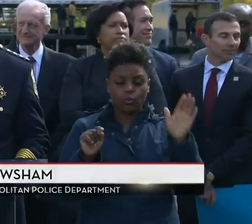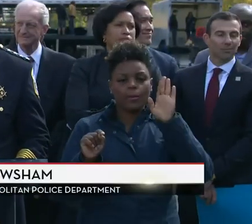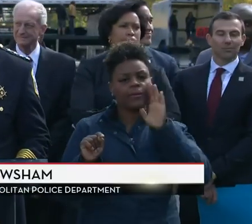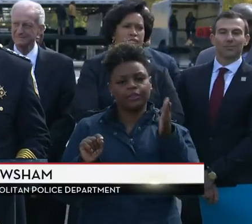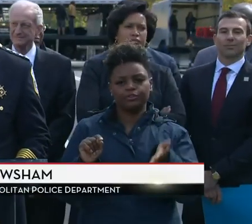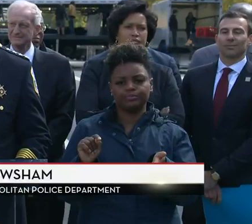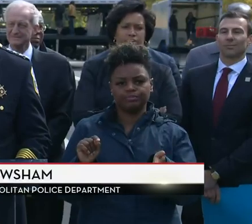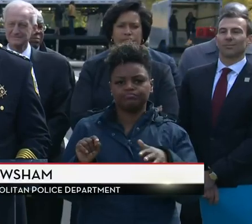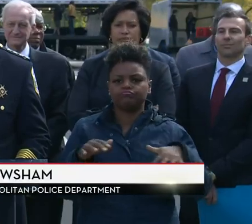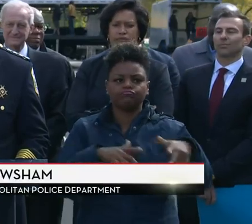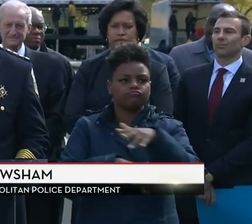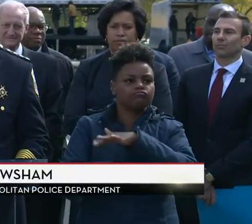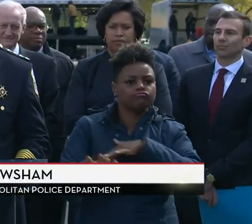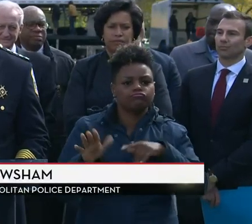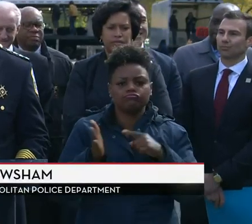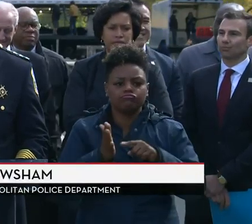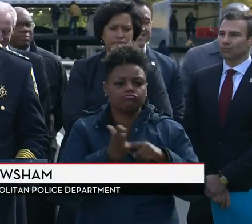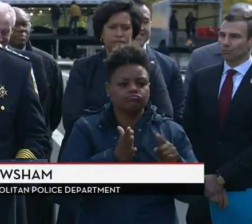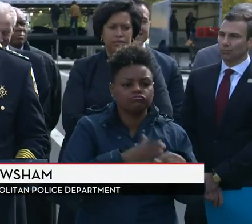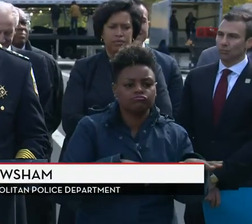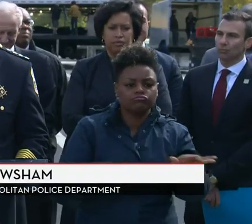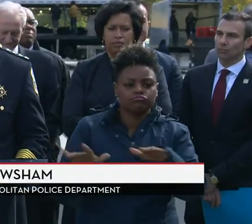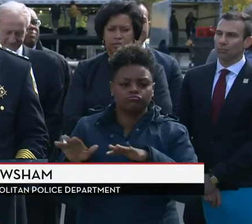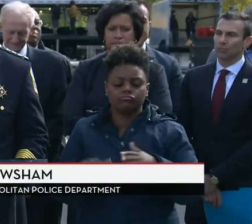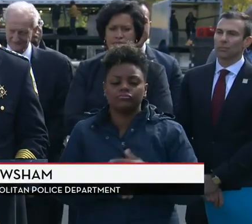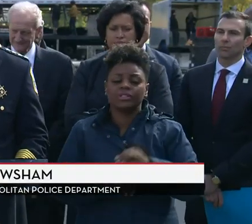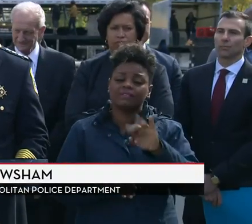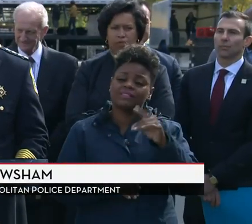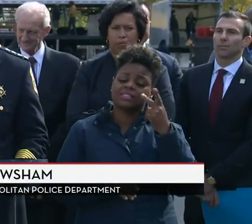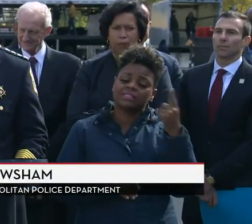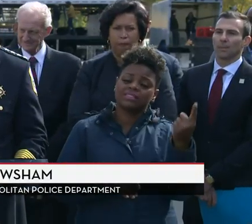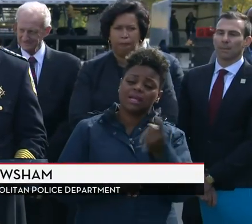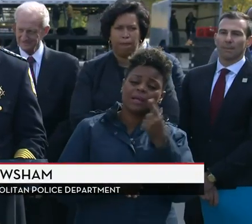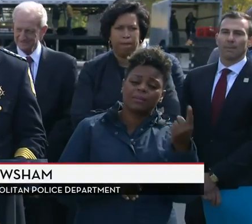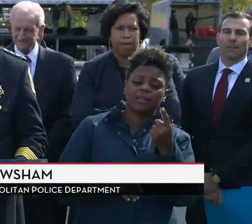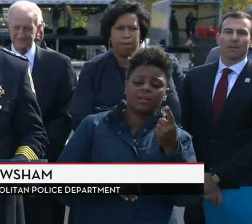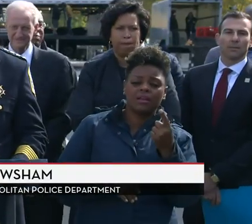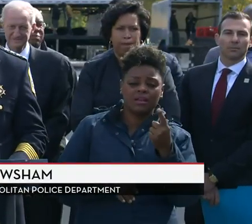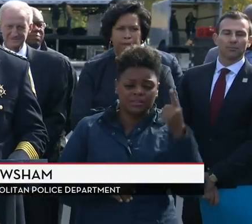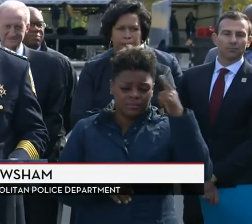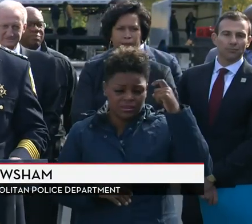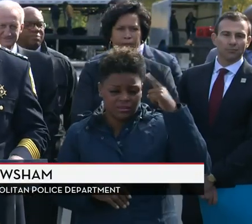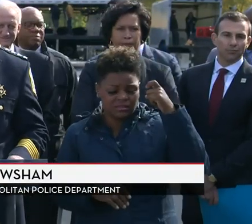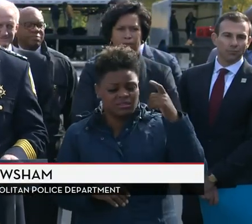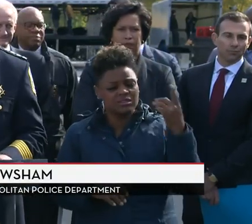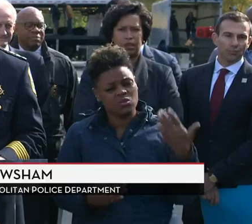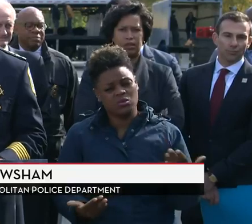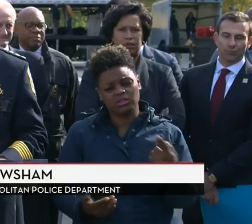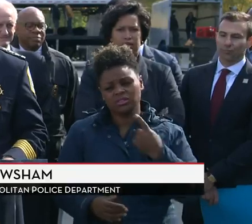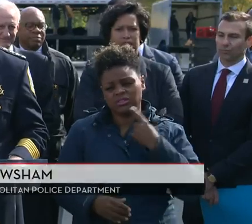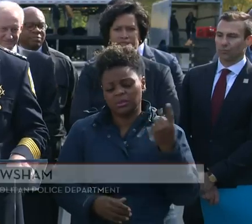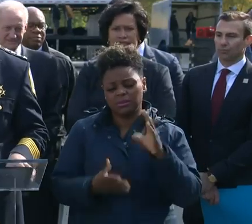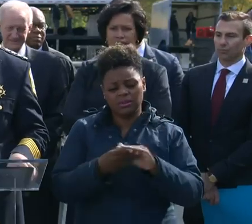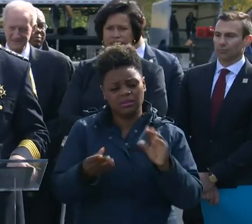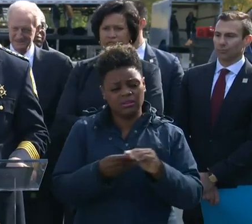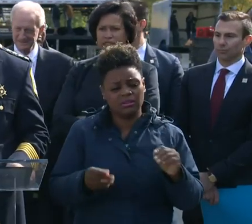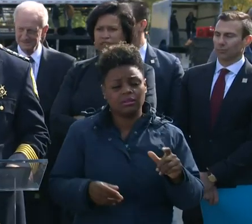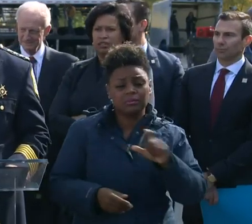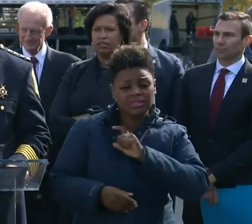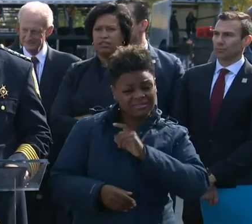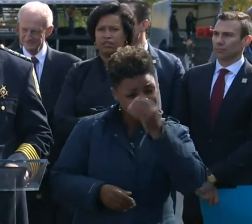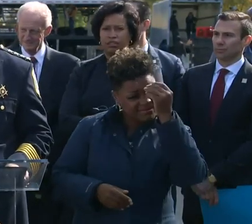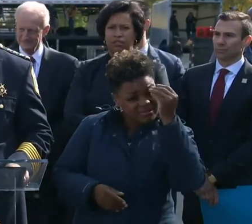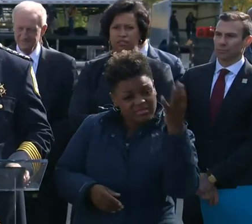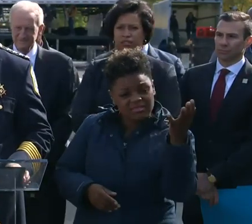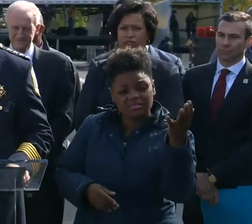say something to one of the visible law enforcement officers that will be out here. We're very excited about tomorrow. I'm now going to